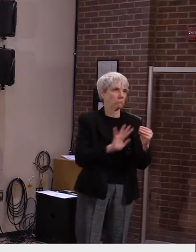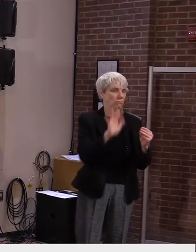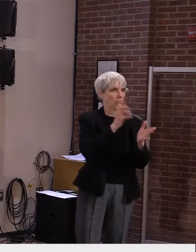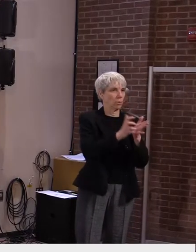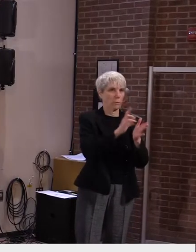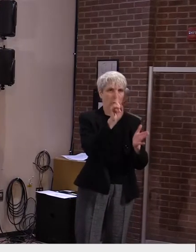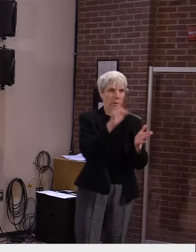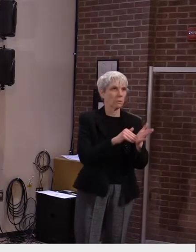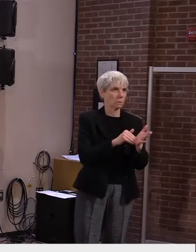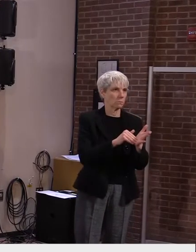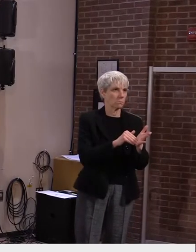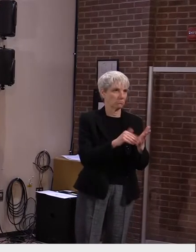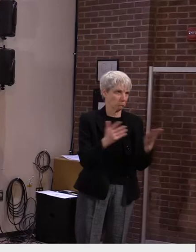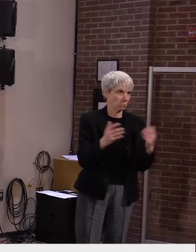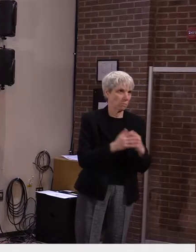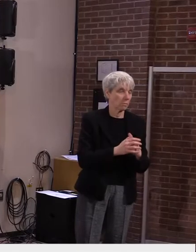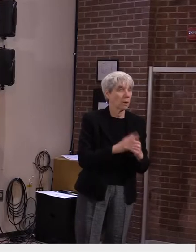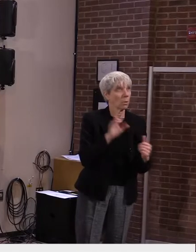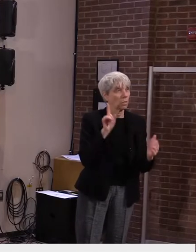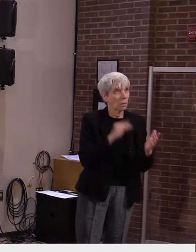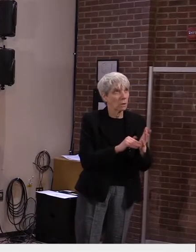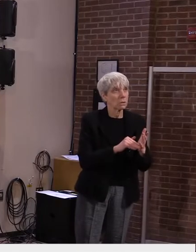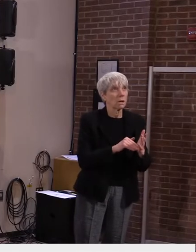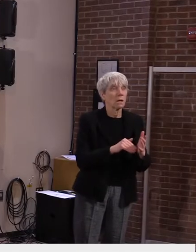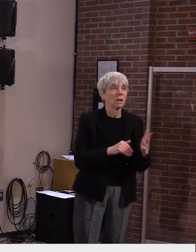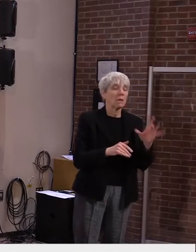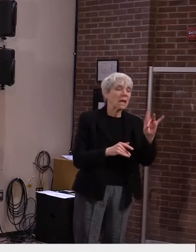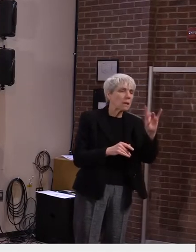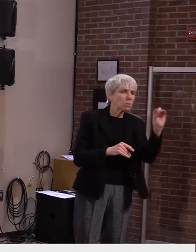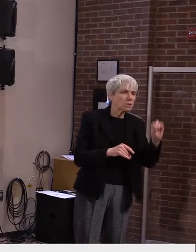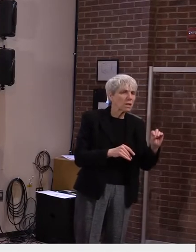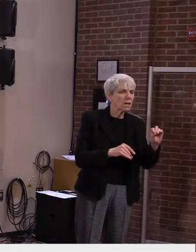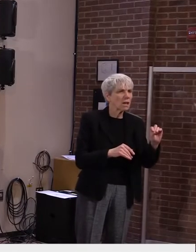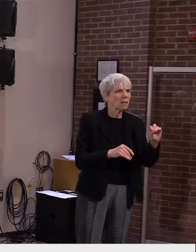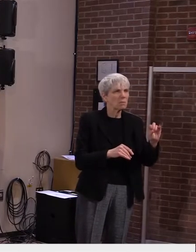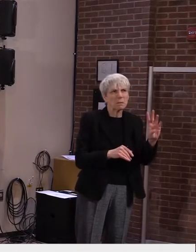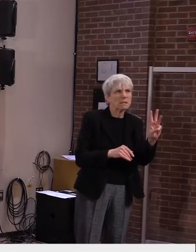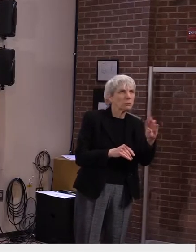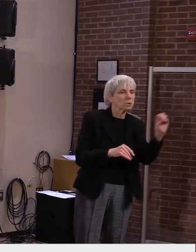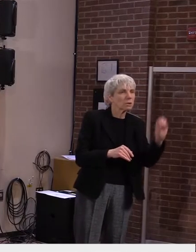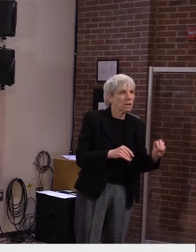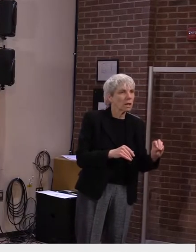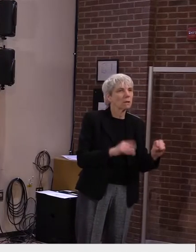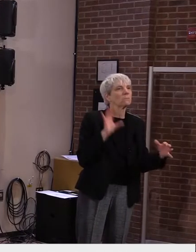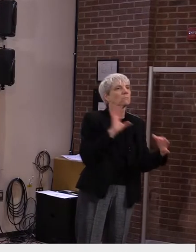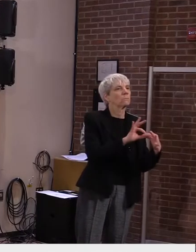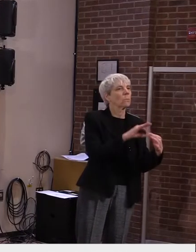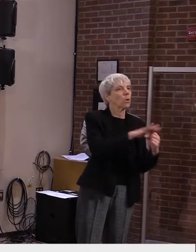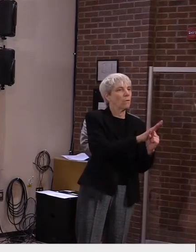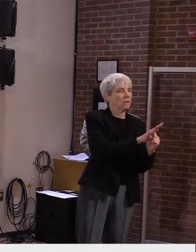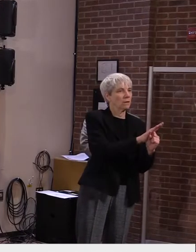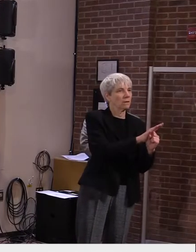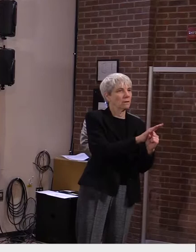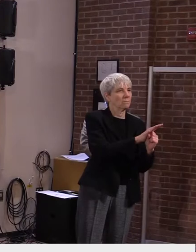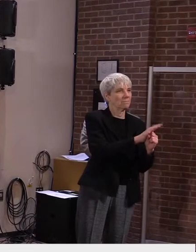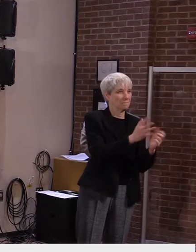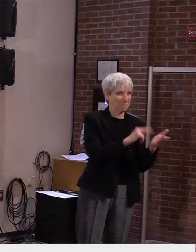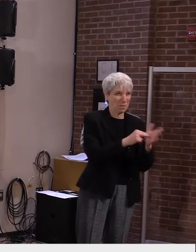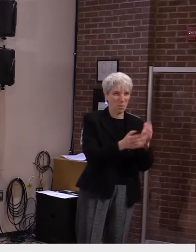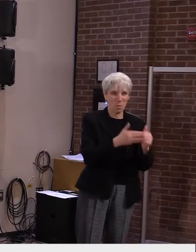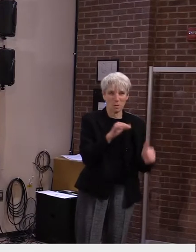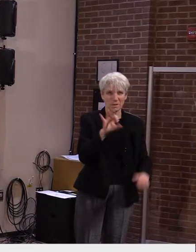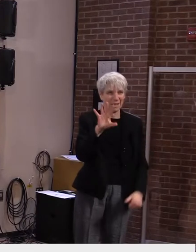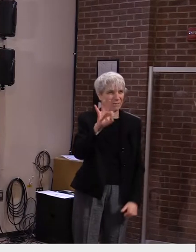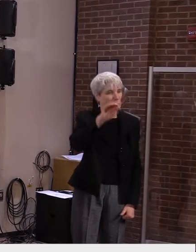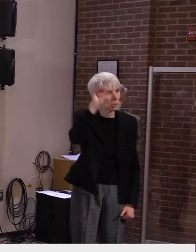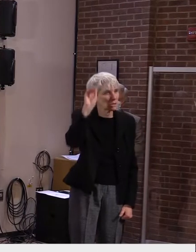that, you know, about 8% or less are COVID-related. So again, freeing up the capacity